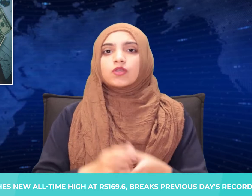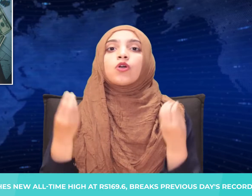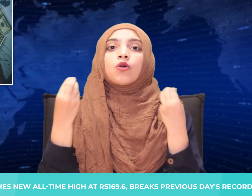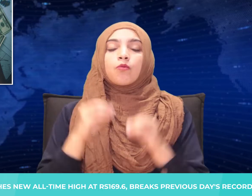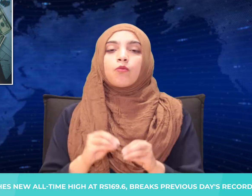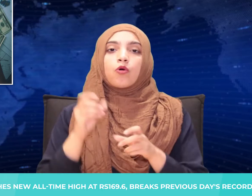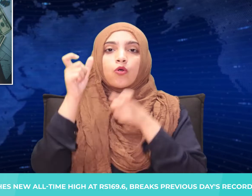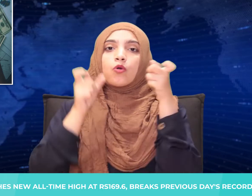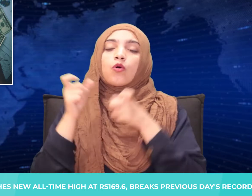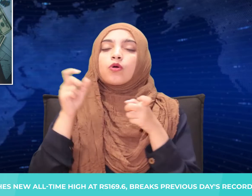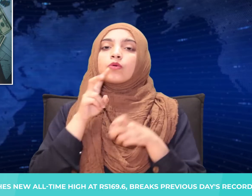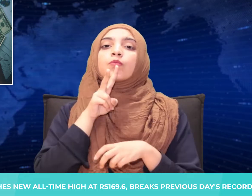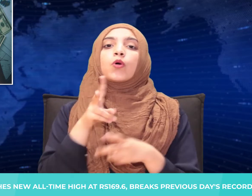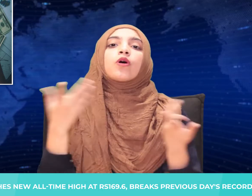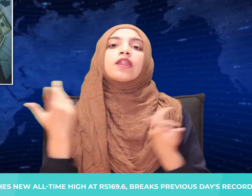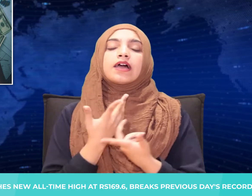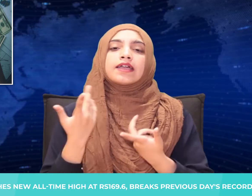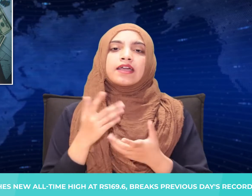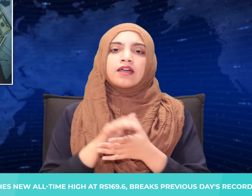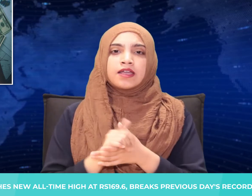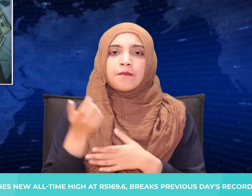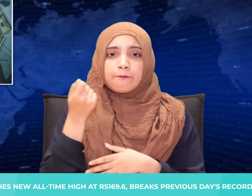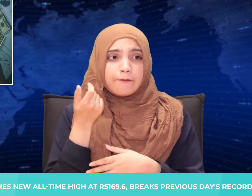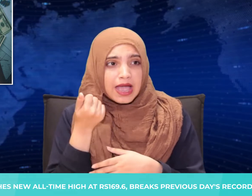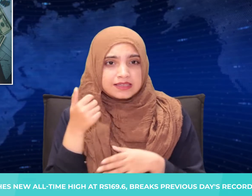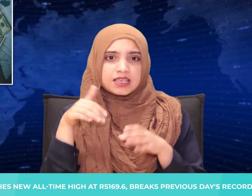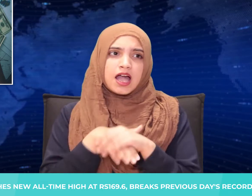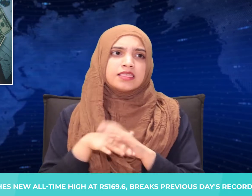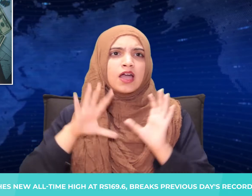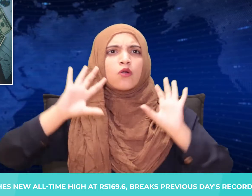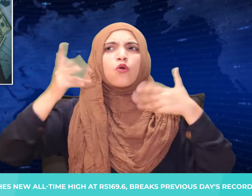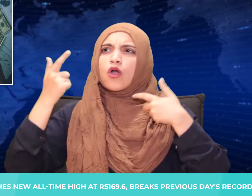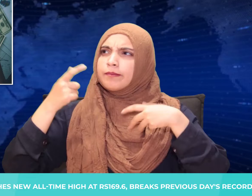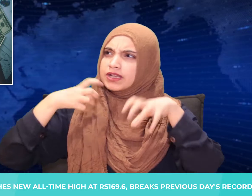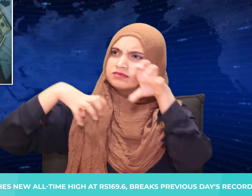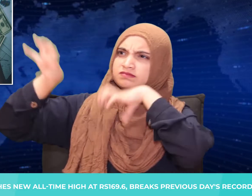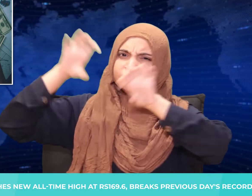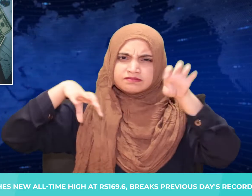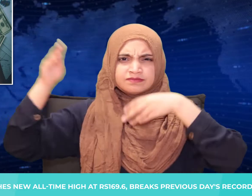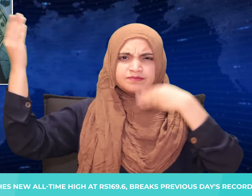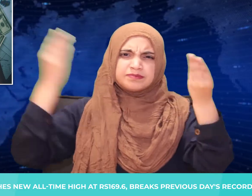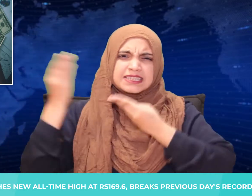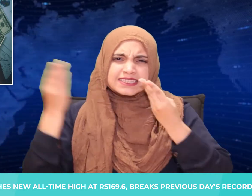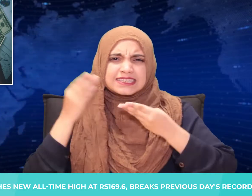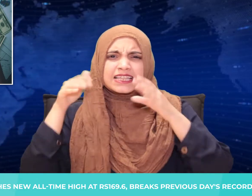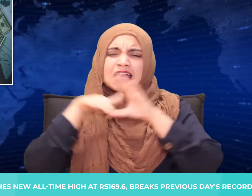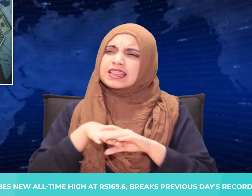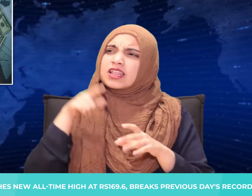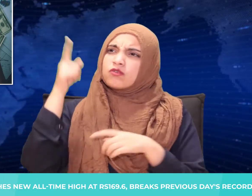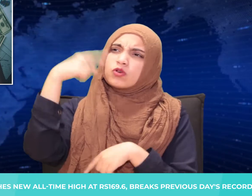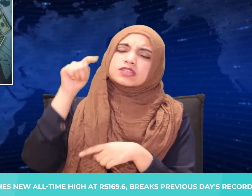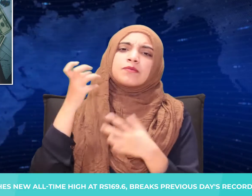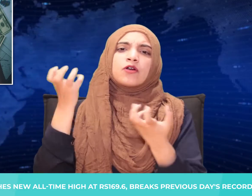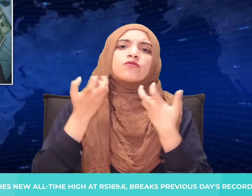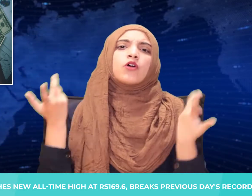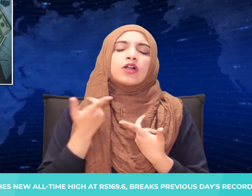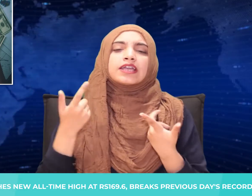Sources said the rupee depreciated as importers who were unnecessarily buying dollars had their greenback